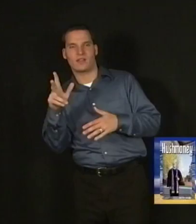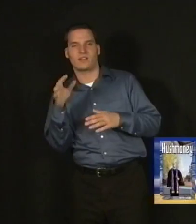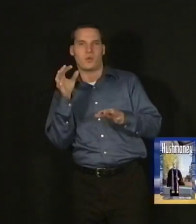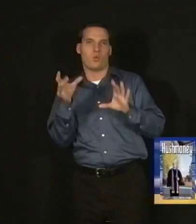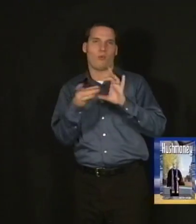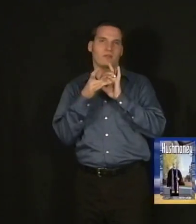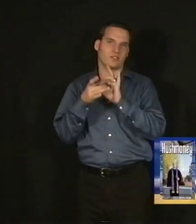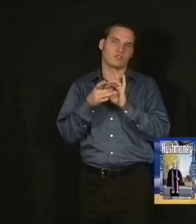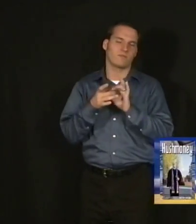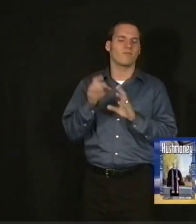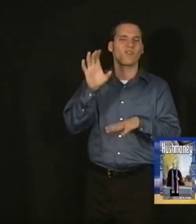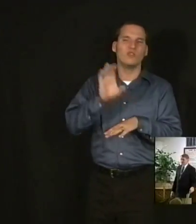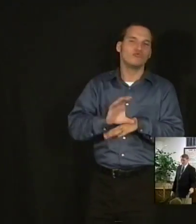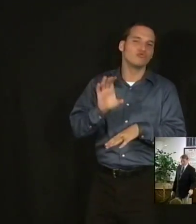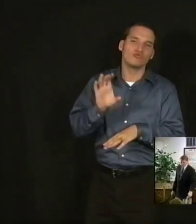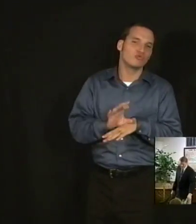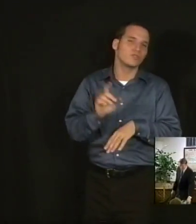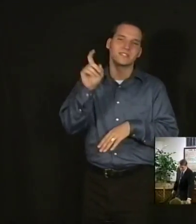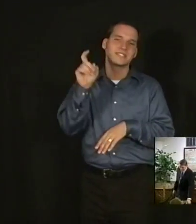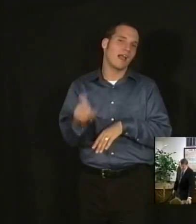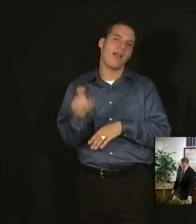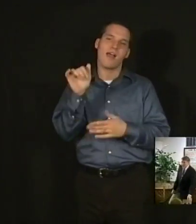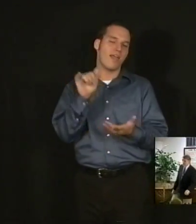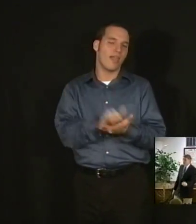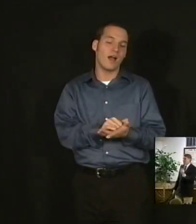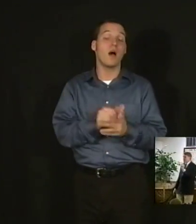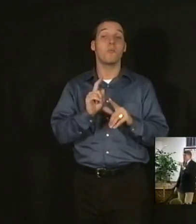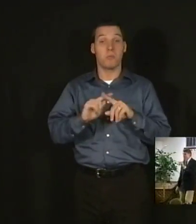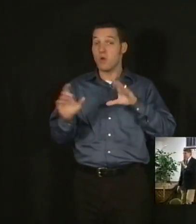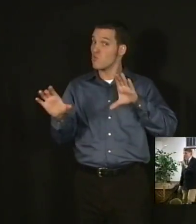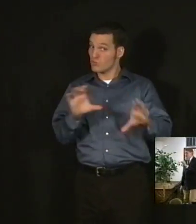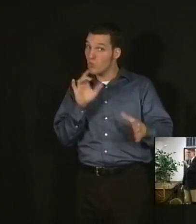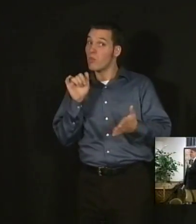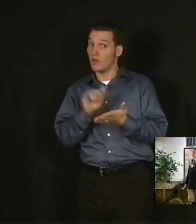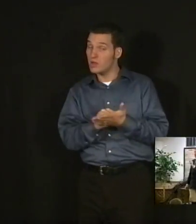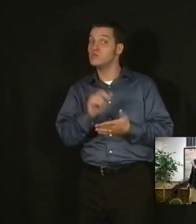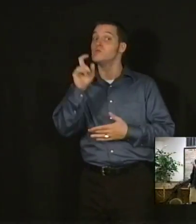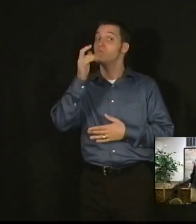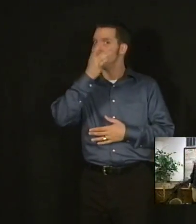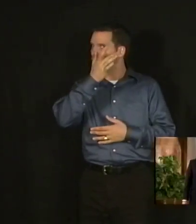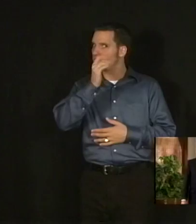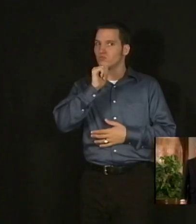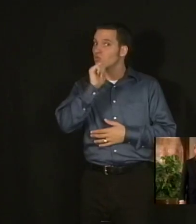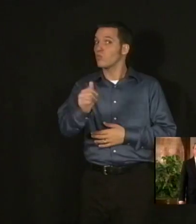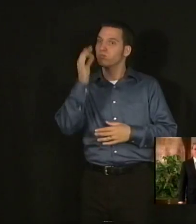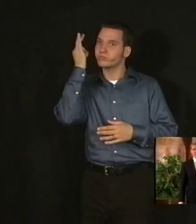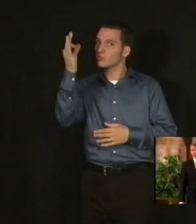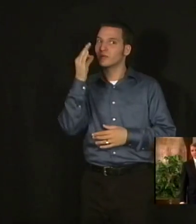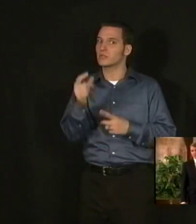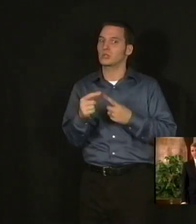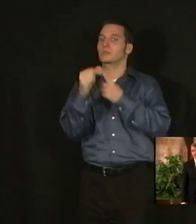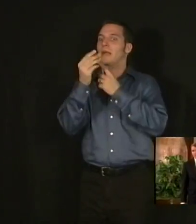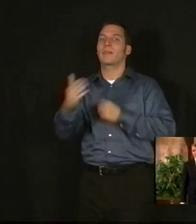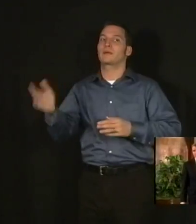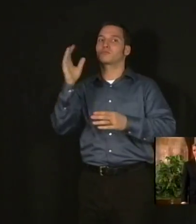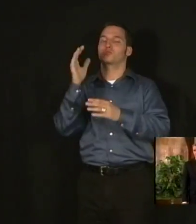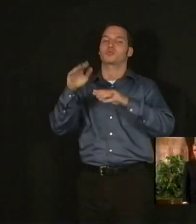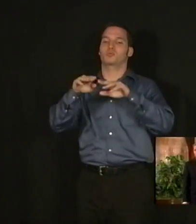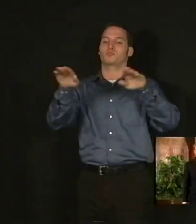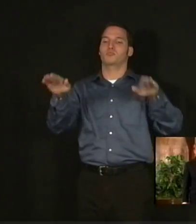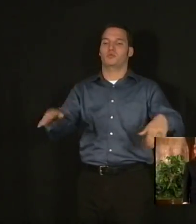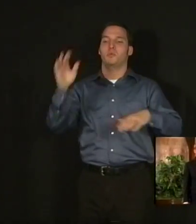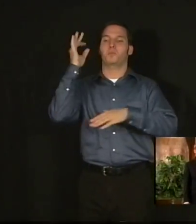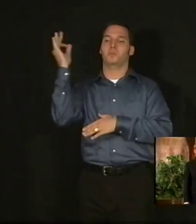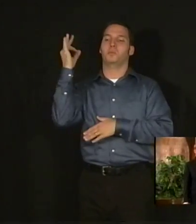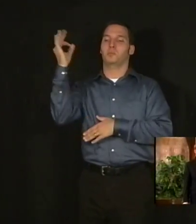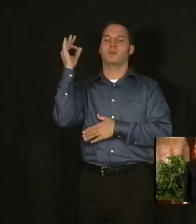501c3 incorporation. The church doesn't have to get incorporated, but if you do get incorporated, you better not preach against certain things from your pulpit.